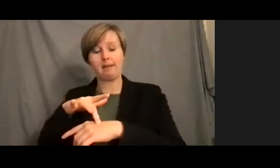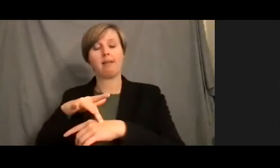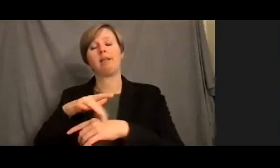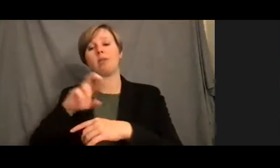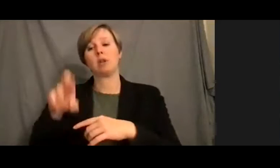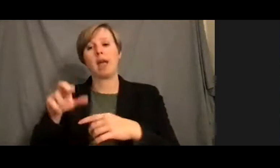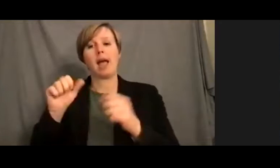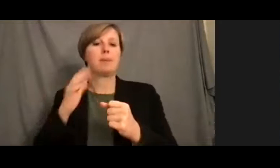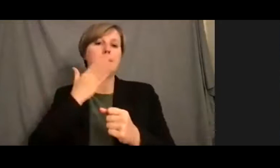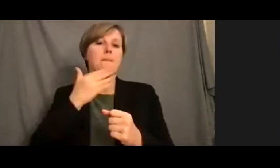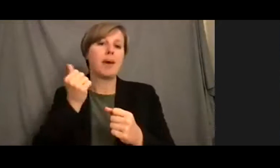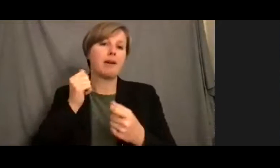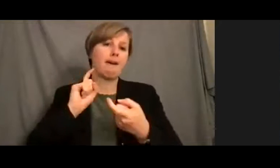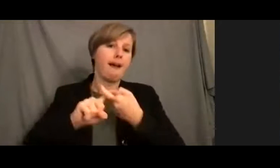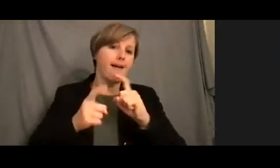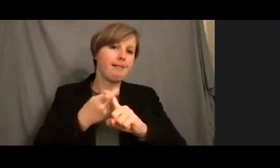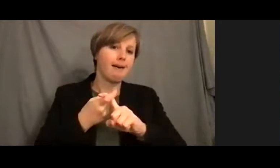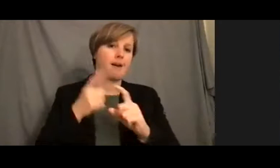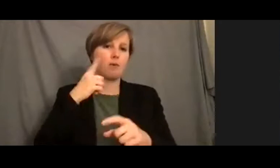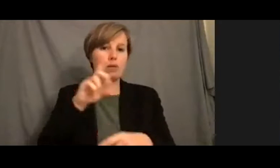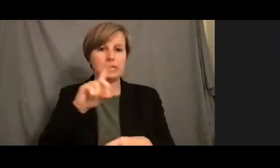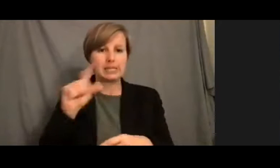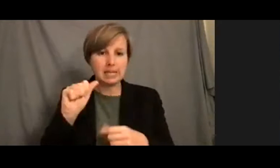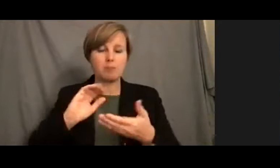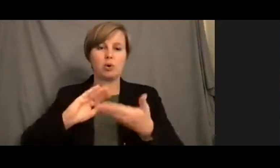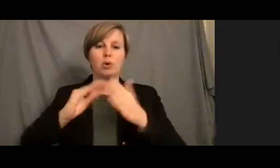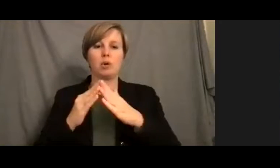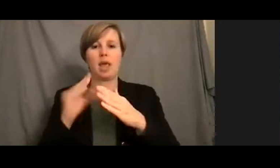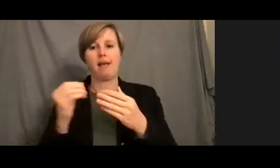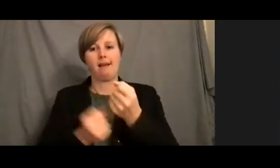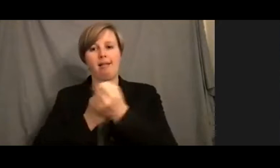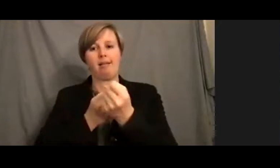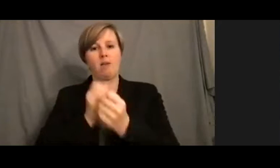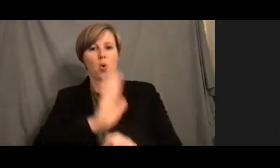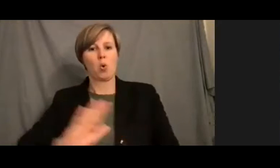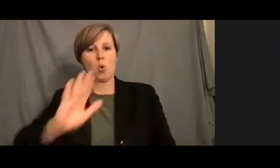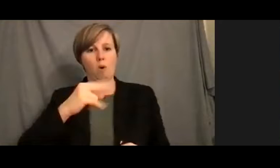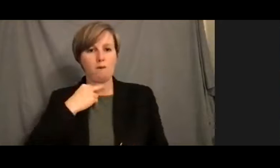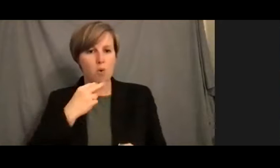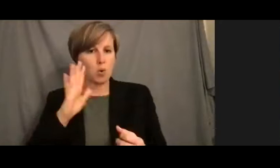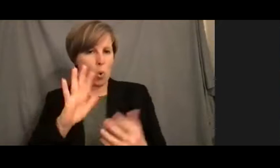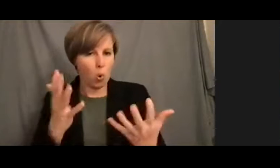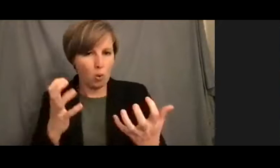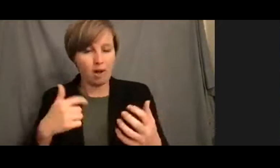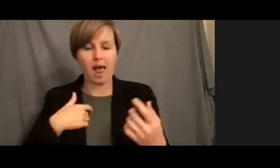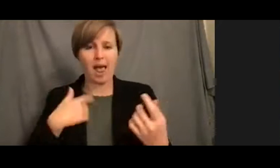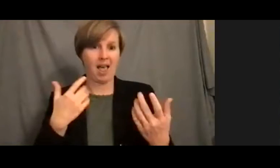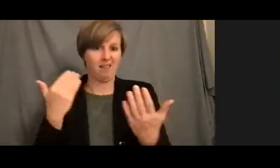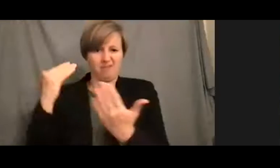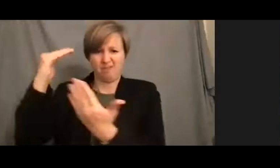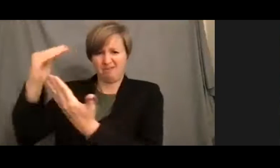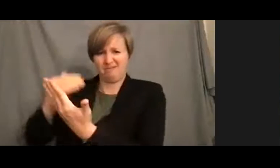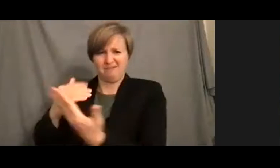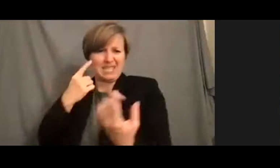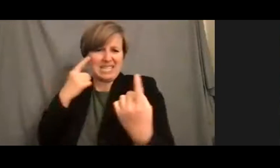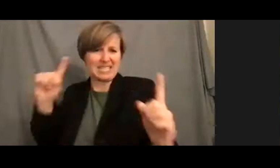disabled community and elevate your voices in advocacy. I have a record of success. I mentioned